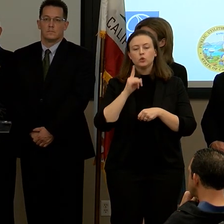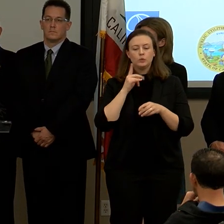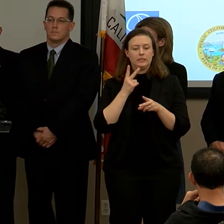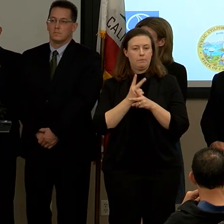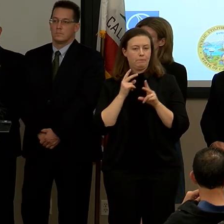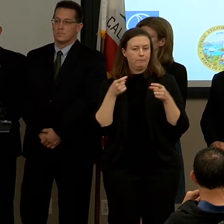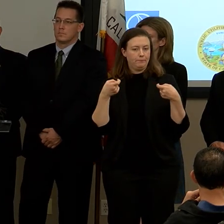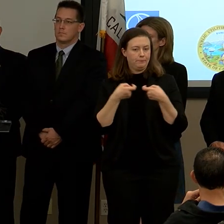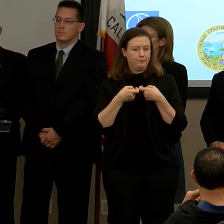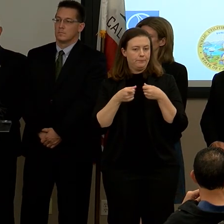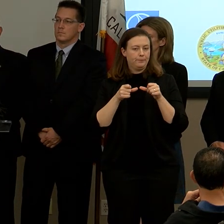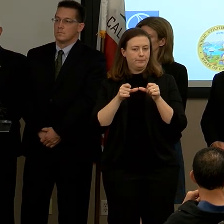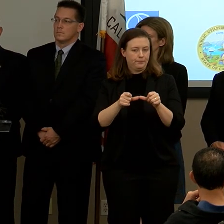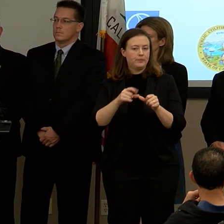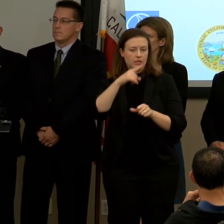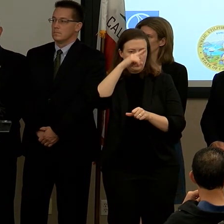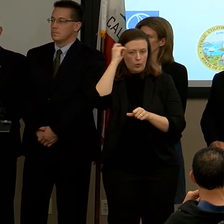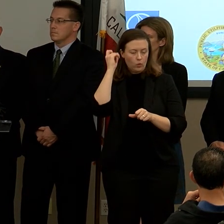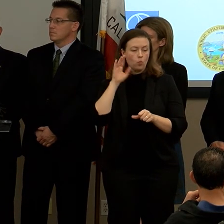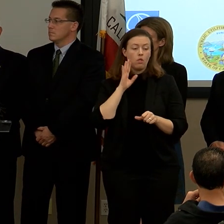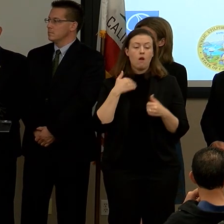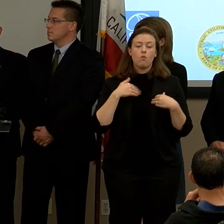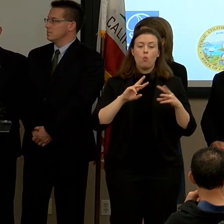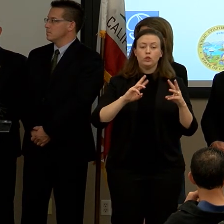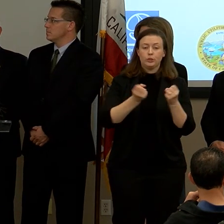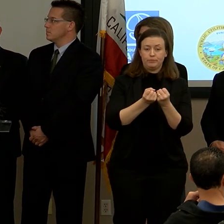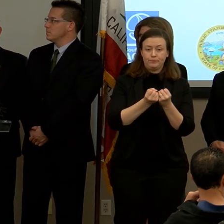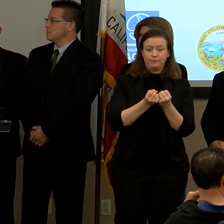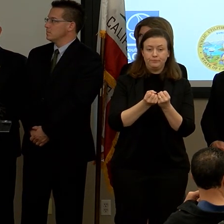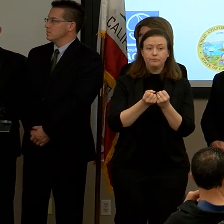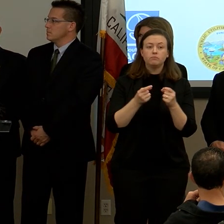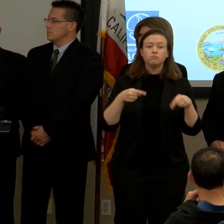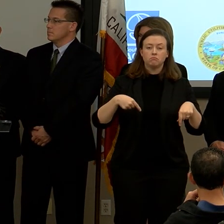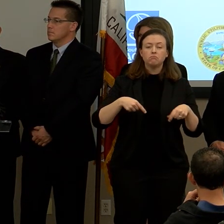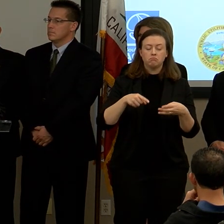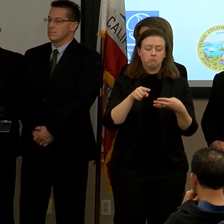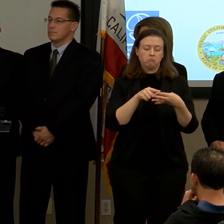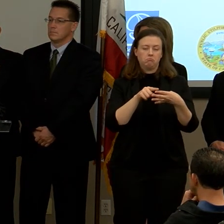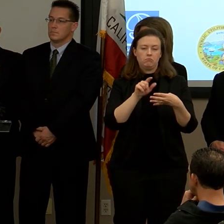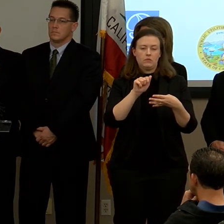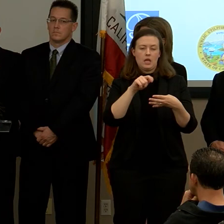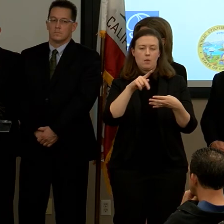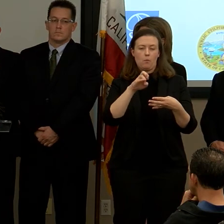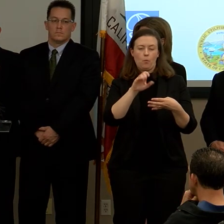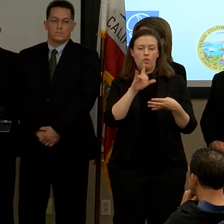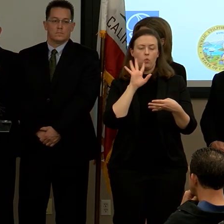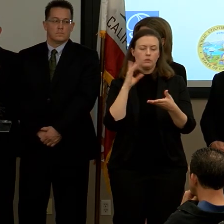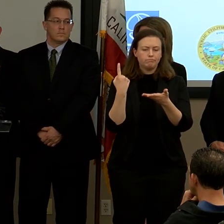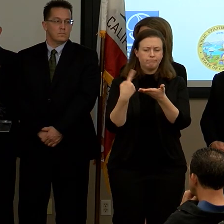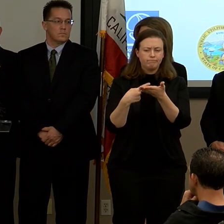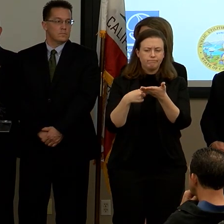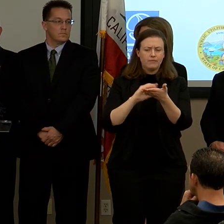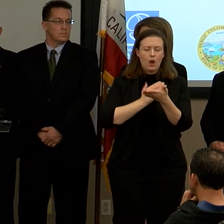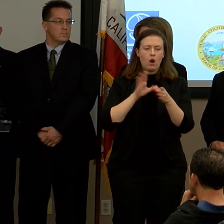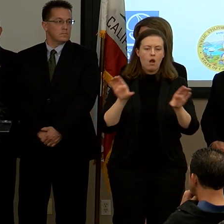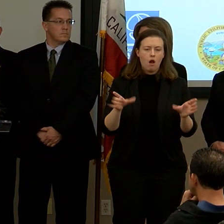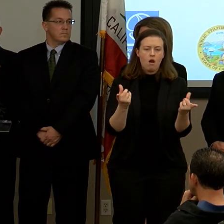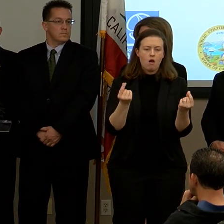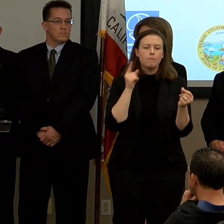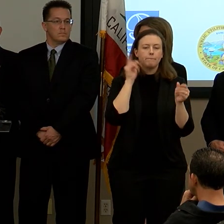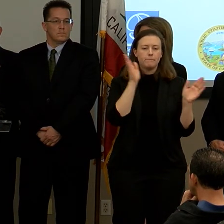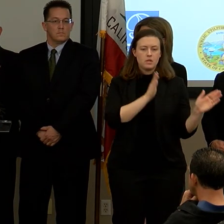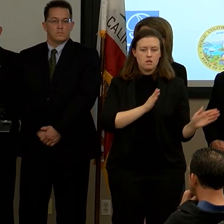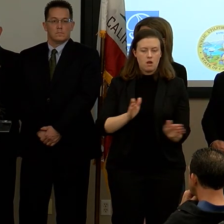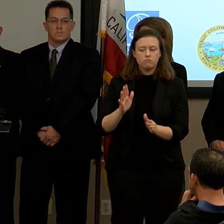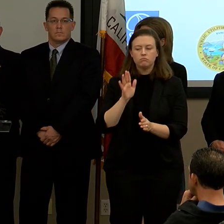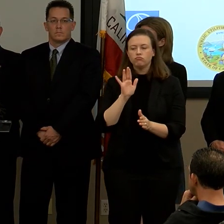again, we will have a workshop down here in early April to talk through our action plan and also to get